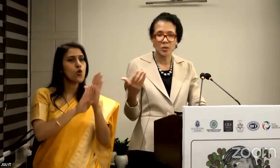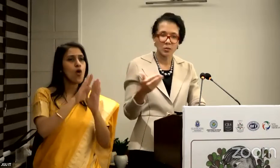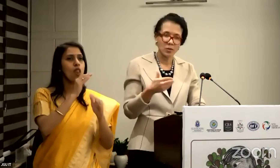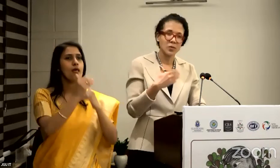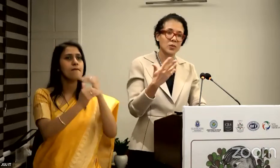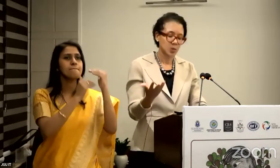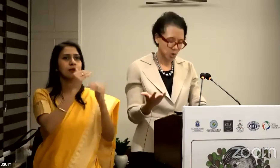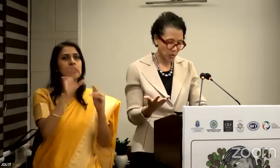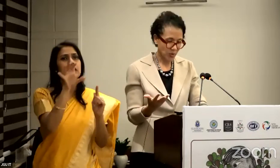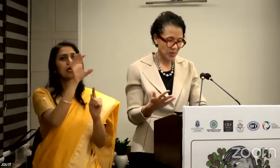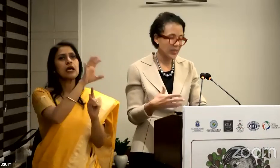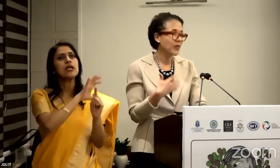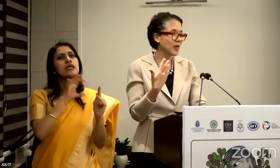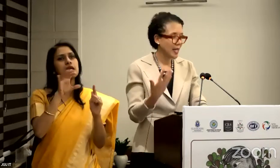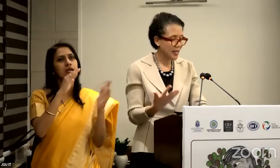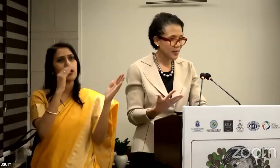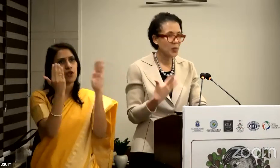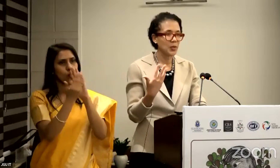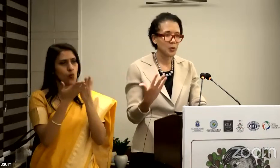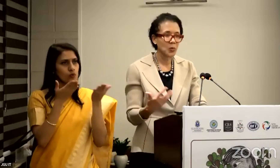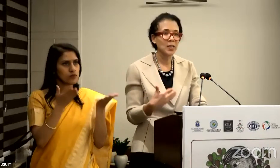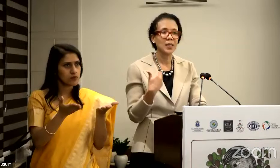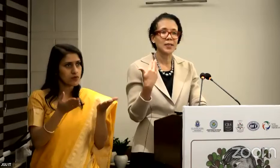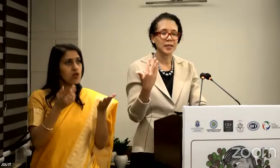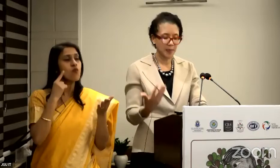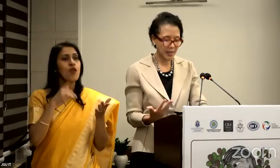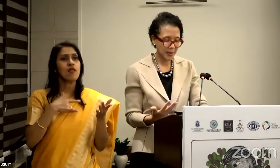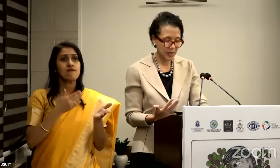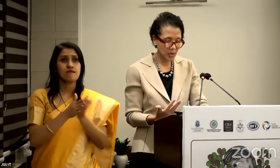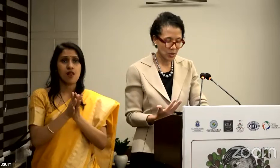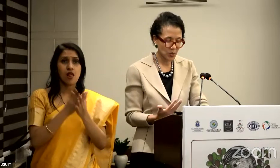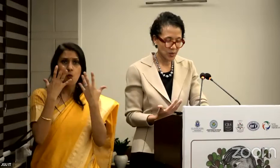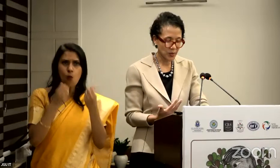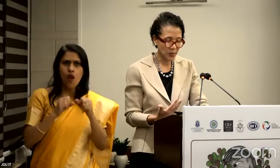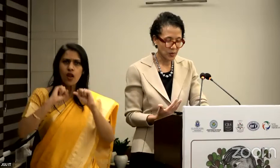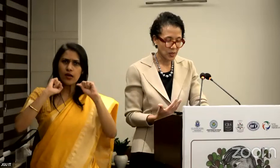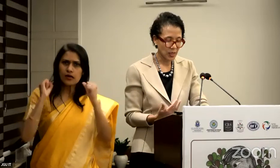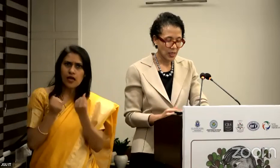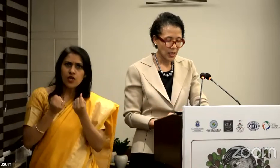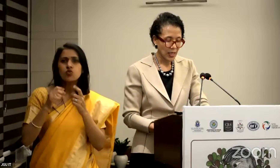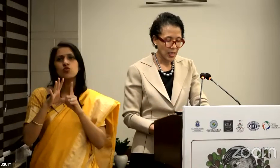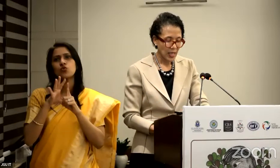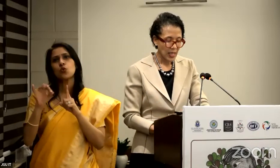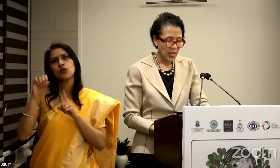so chose, if they had the political will and the capacity to do so.